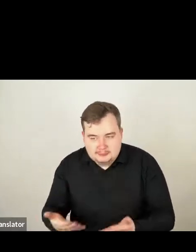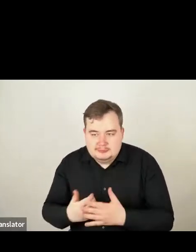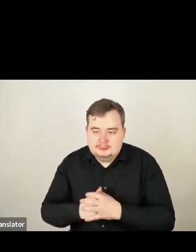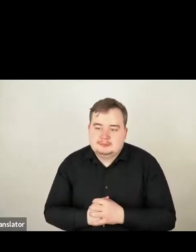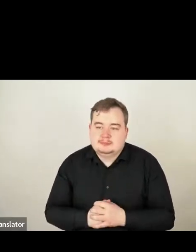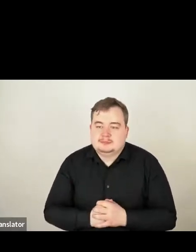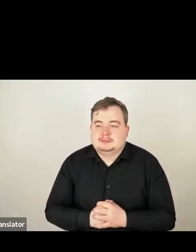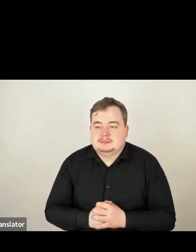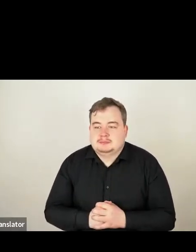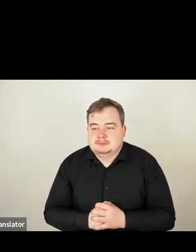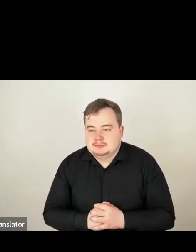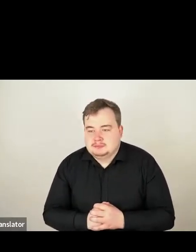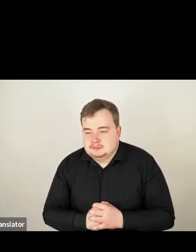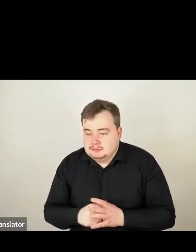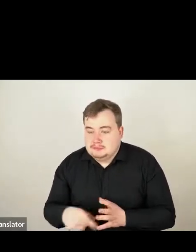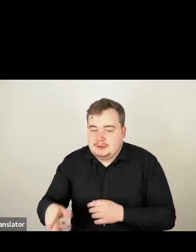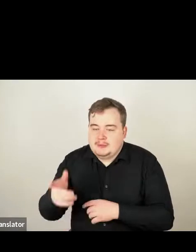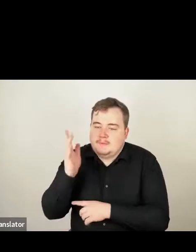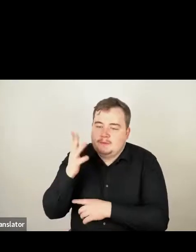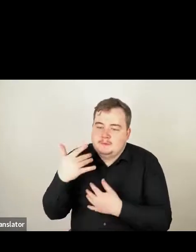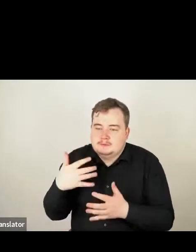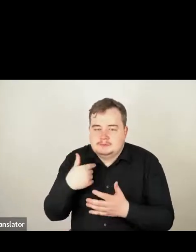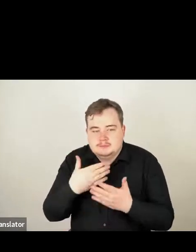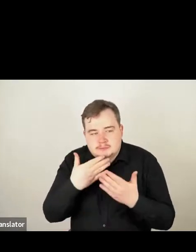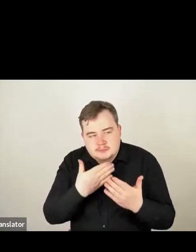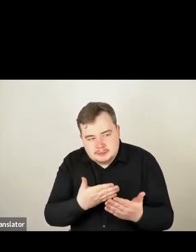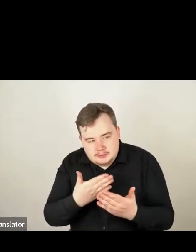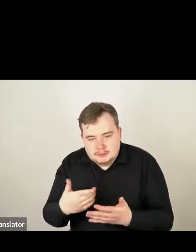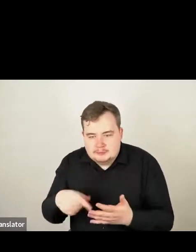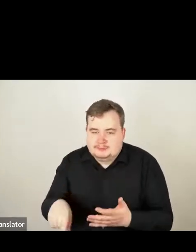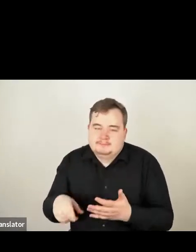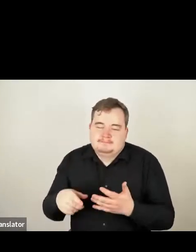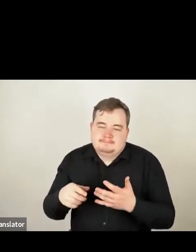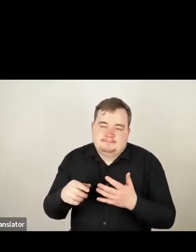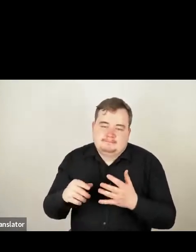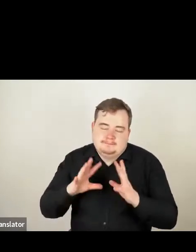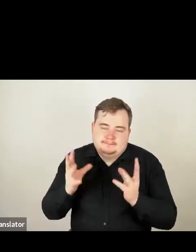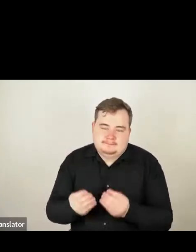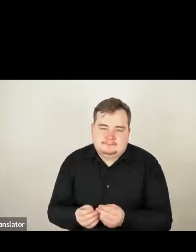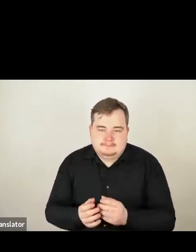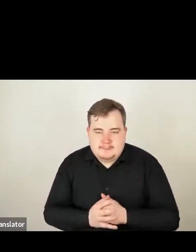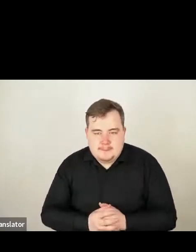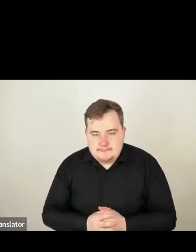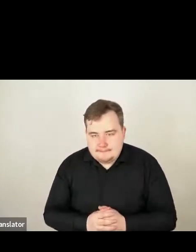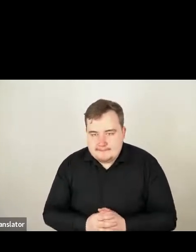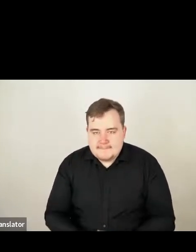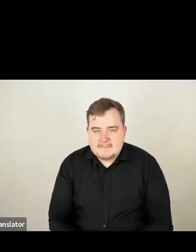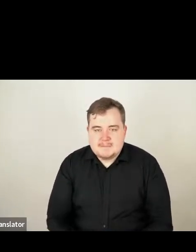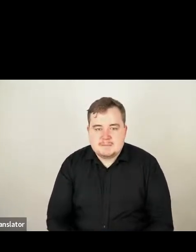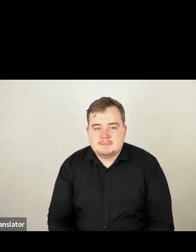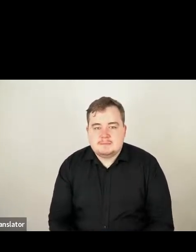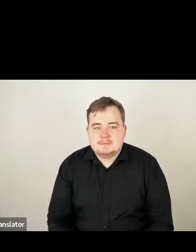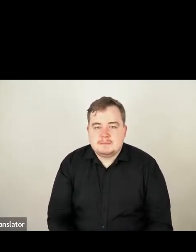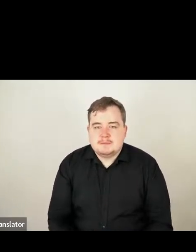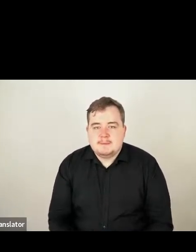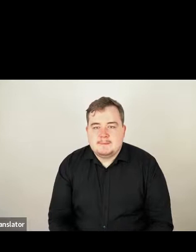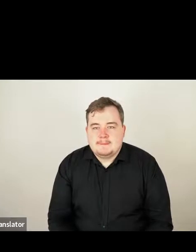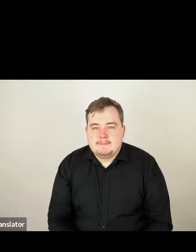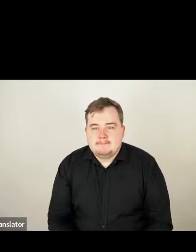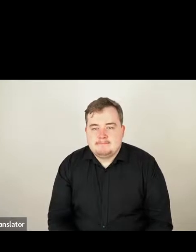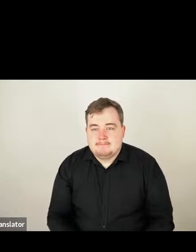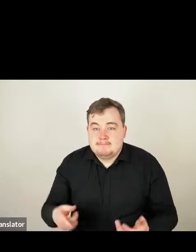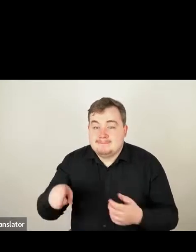that had the floor until now, and Mrs. Palmieri, whose presentation was of great values,